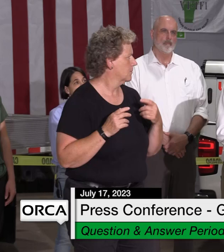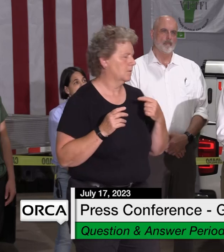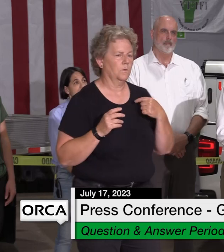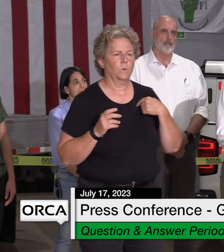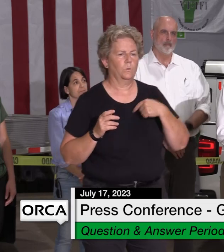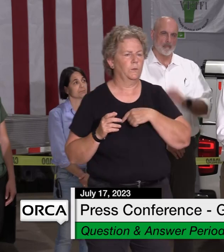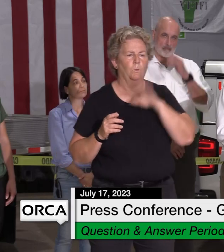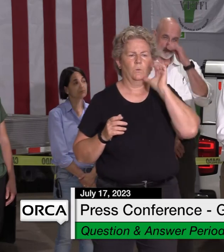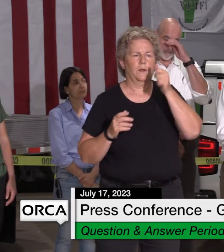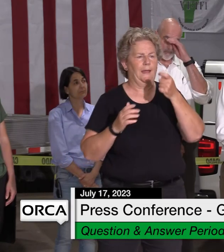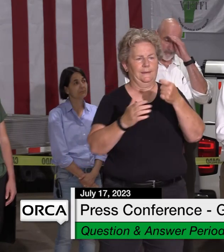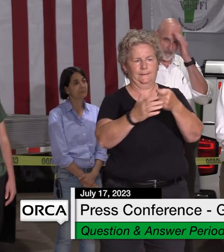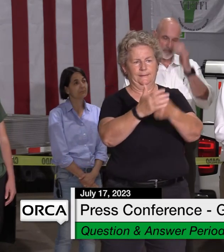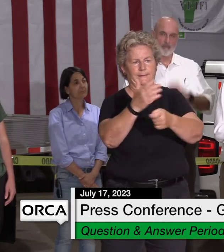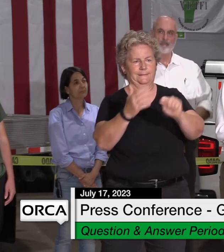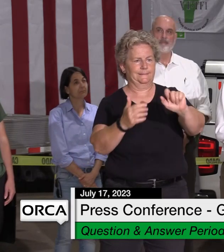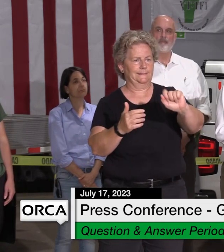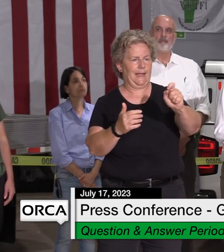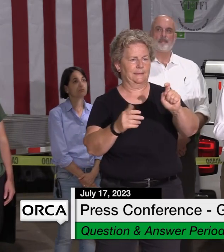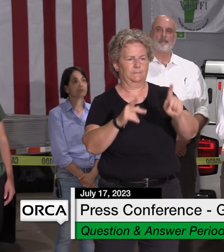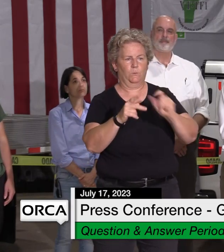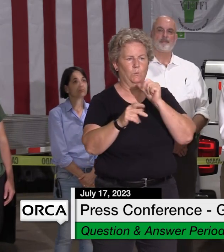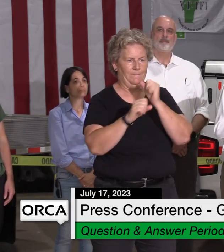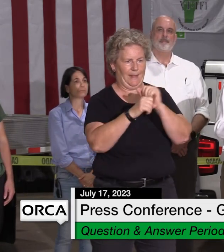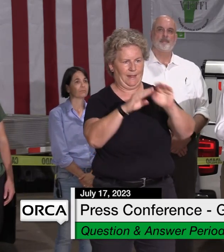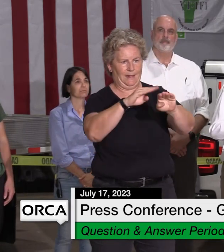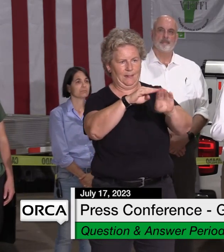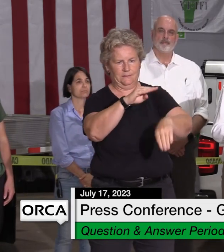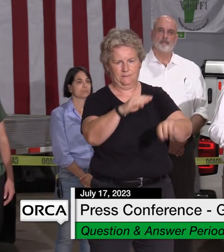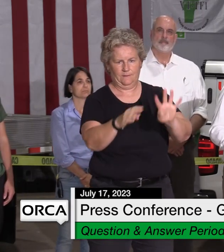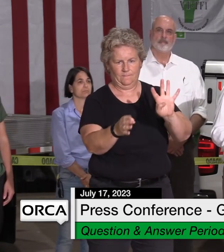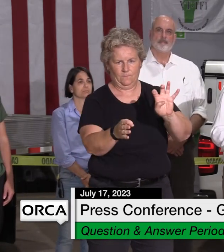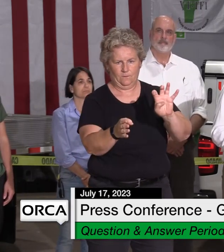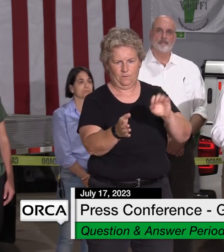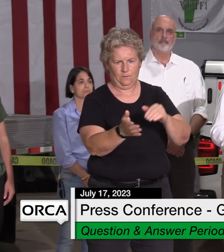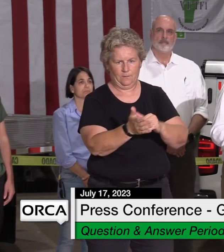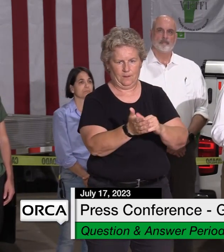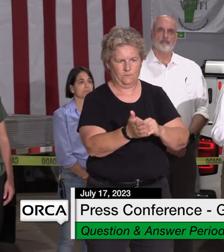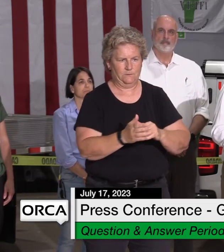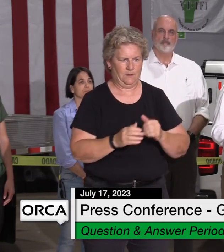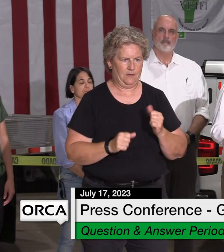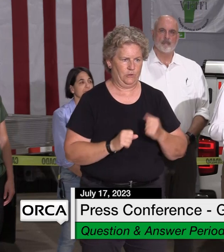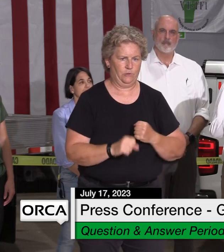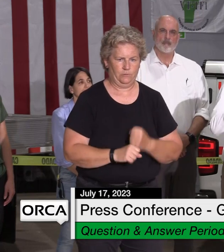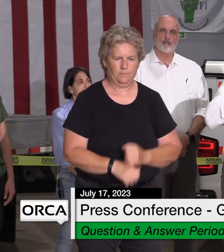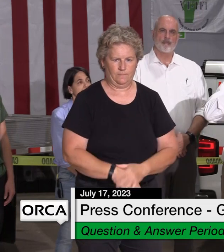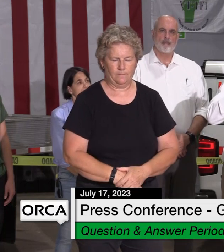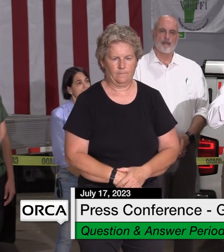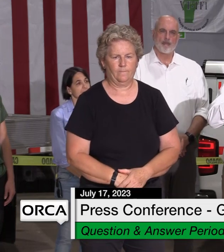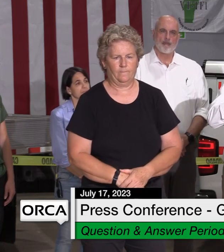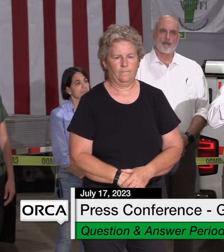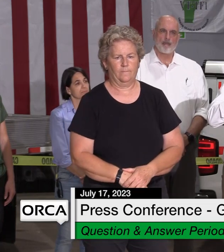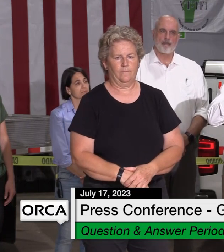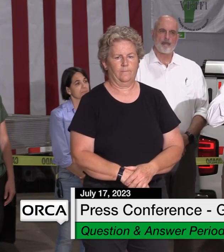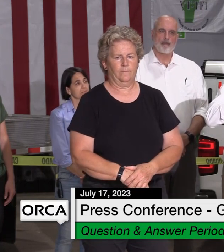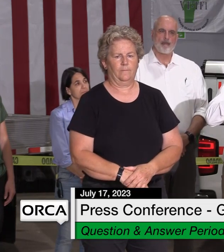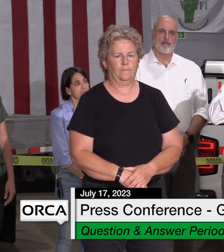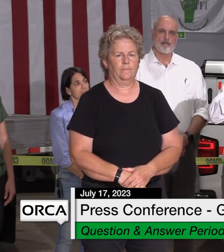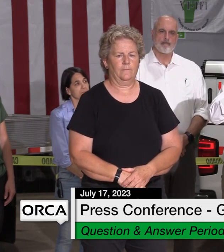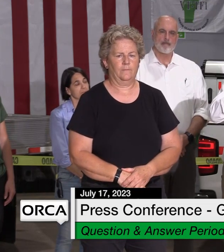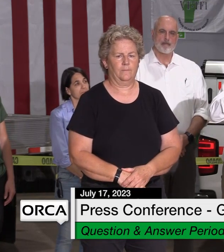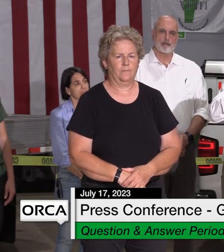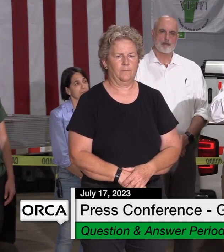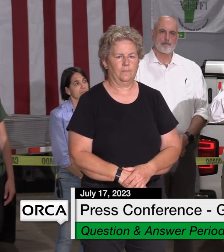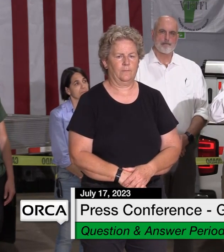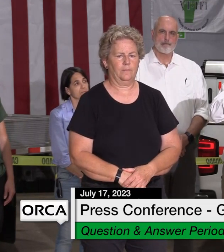find different ways to fund their roads. Of course, every state has a somewhat different structure in terms of how they do that. Some have introduced a fee